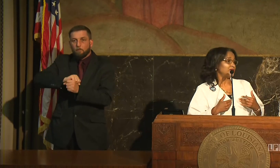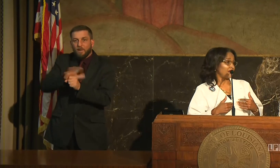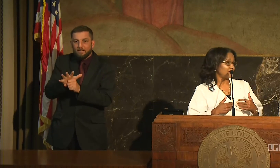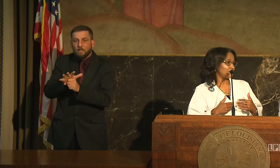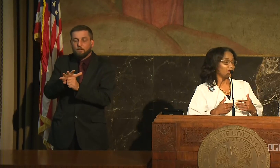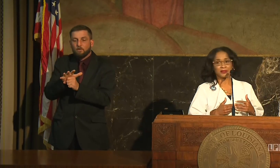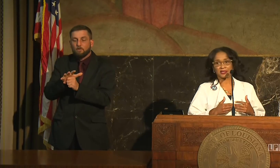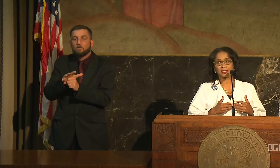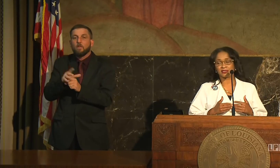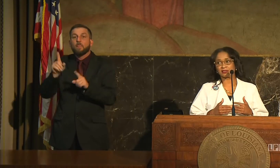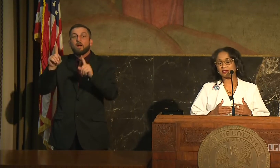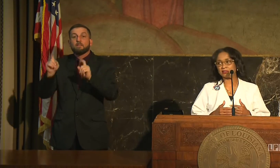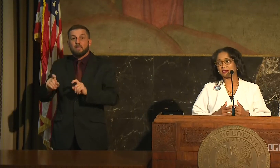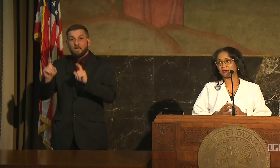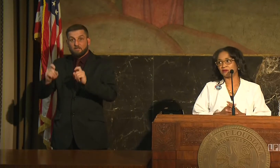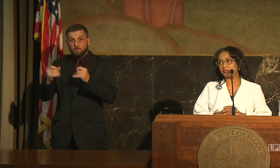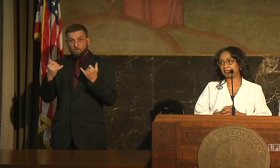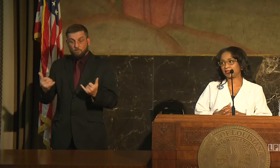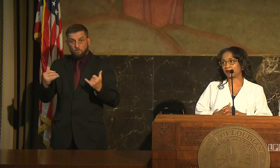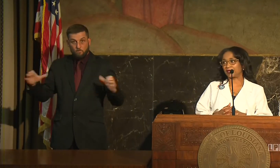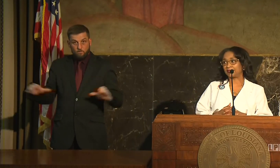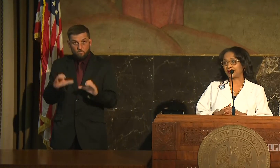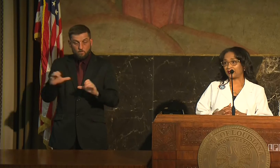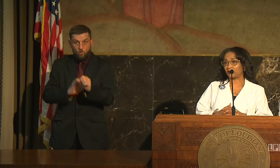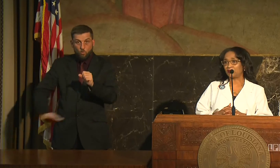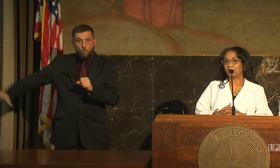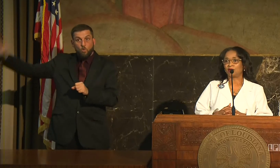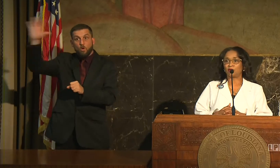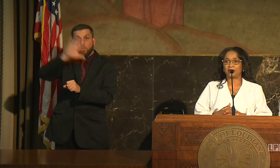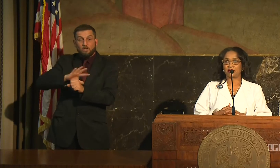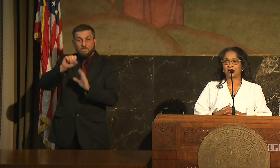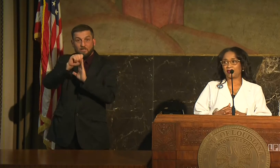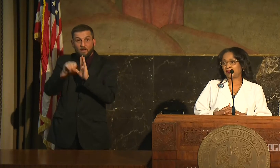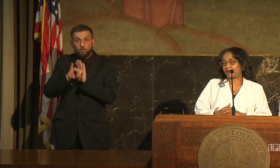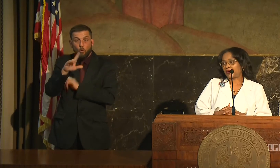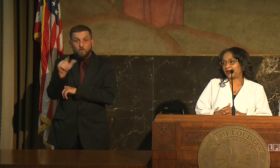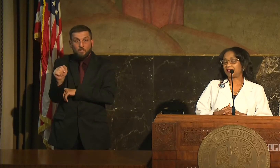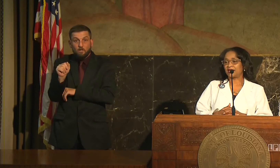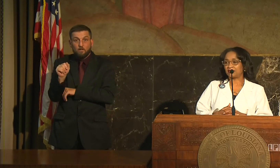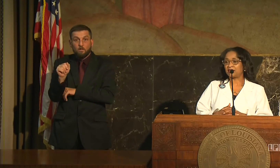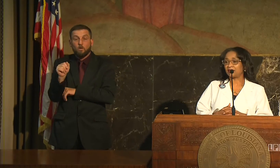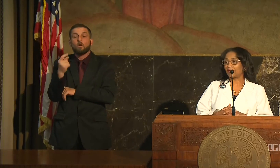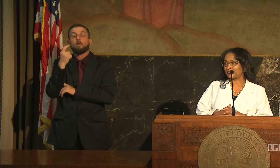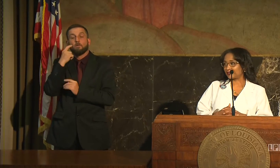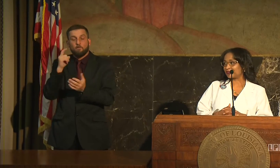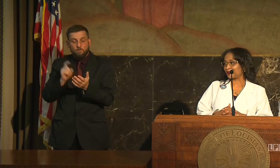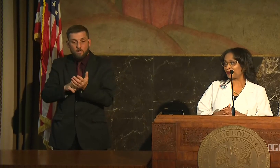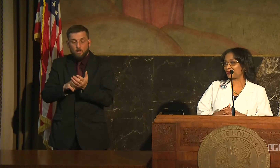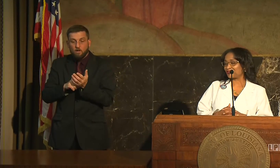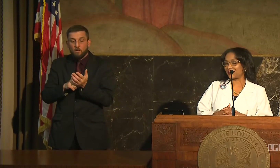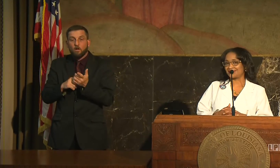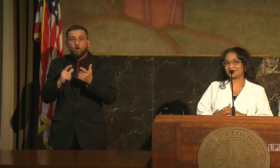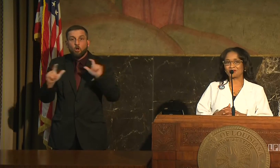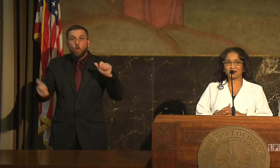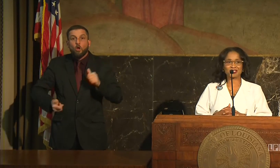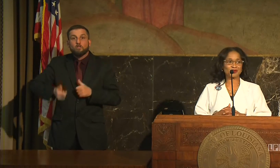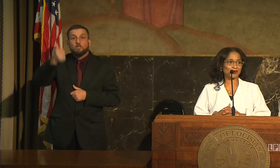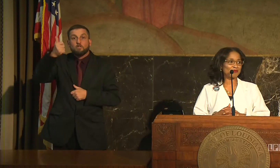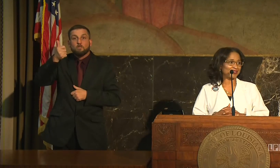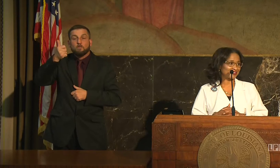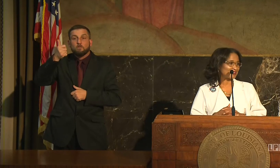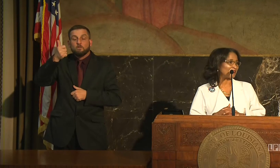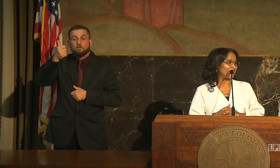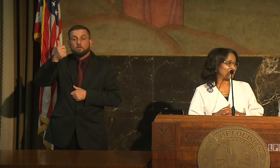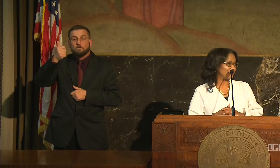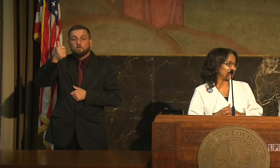Of the tests that are being conducted in the state of Louisiana right now, we find that the largest number of cases, the largest